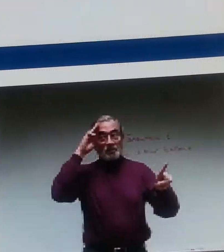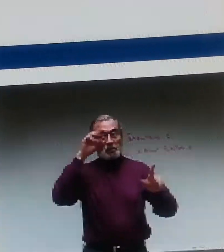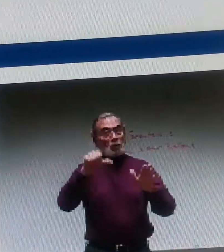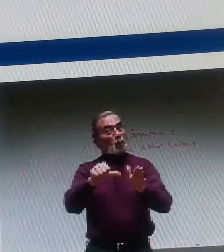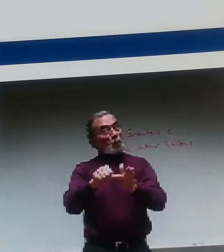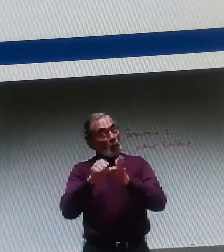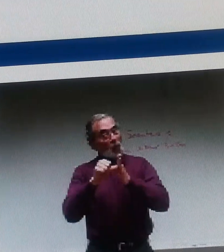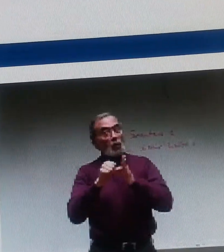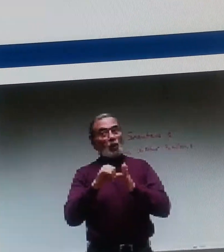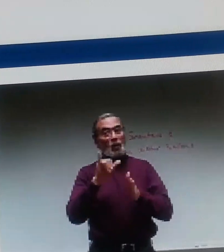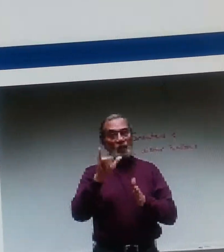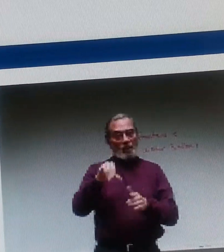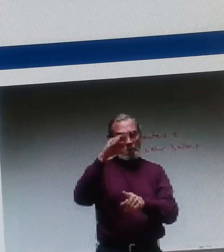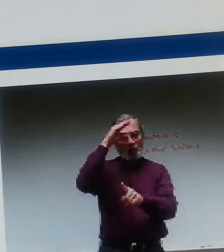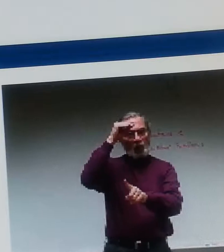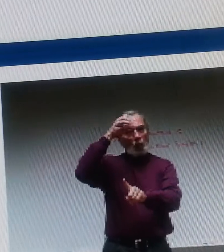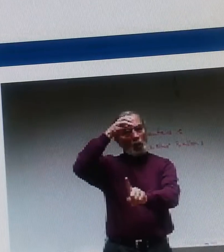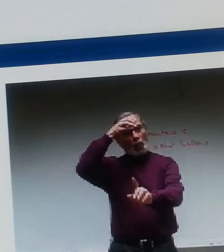For about 2 weeks,